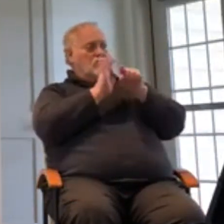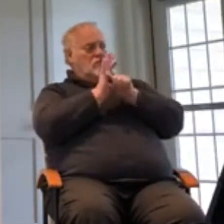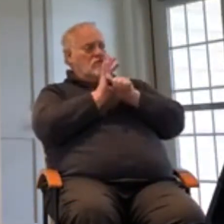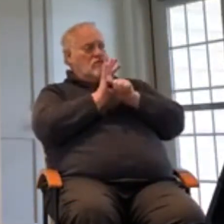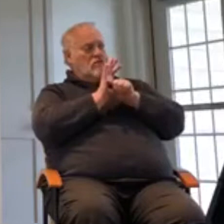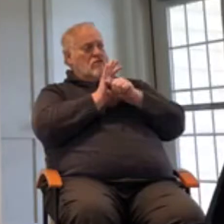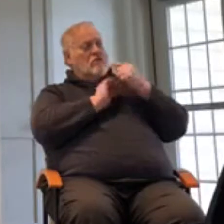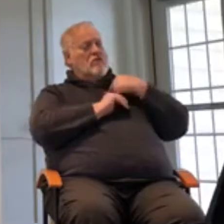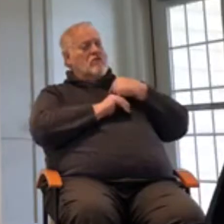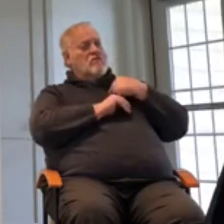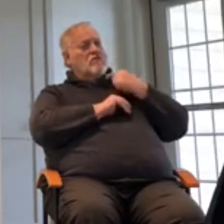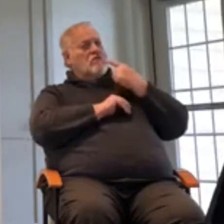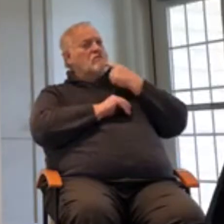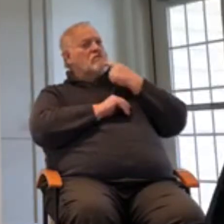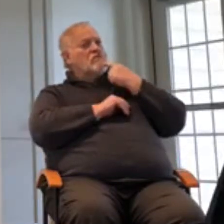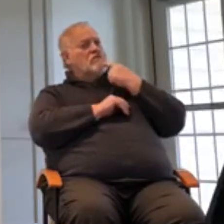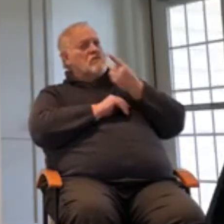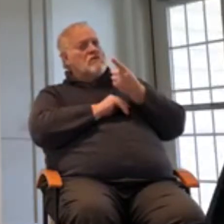scripture,